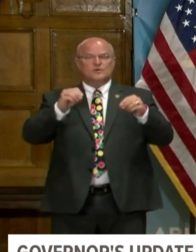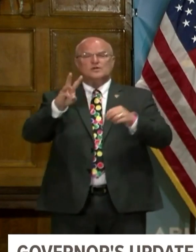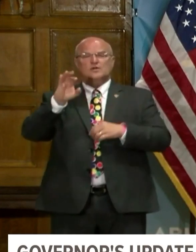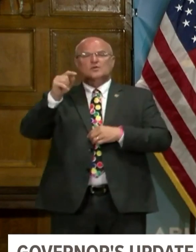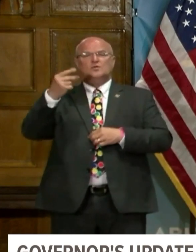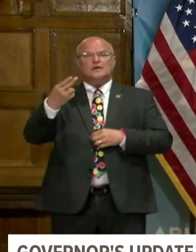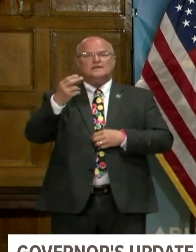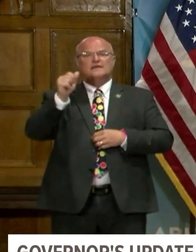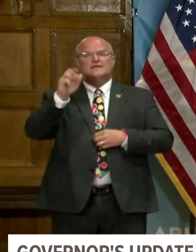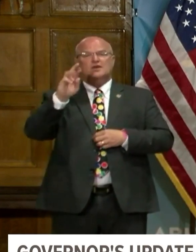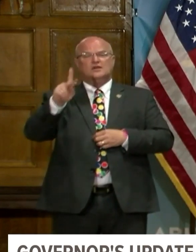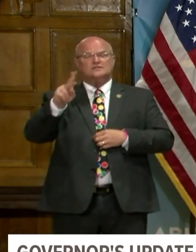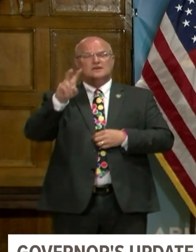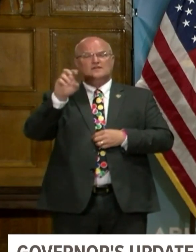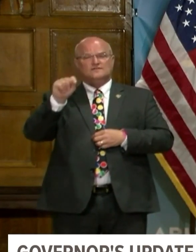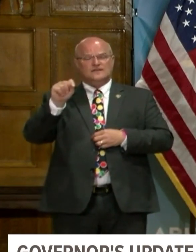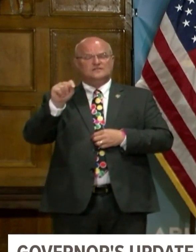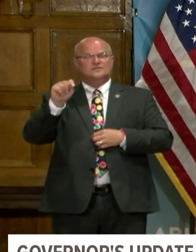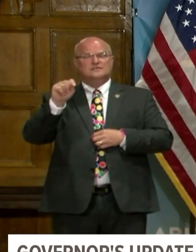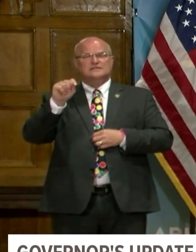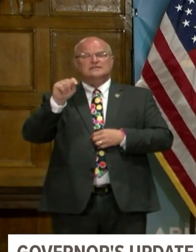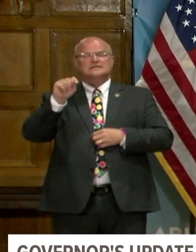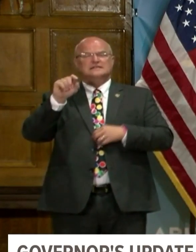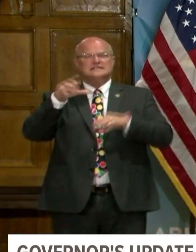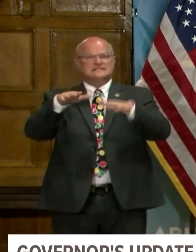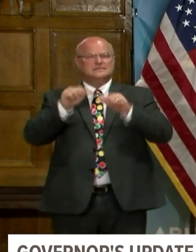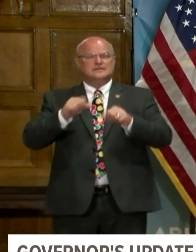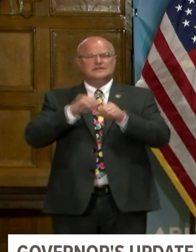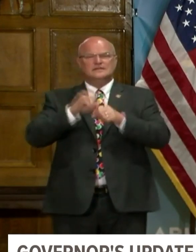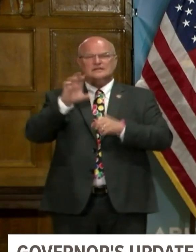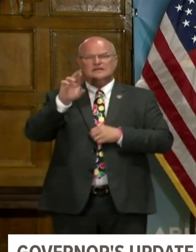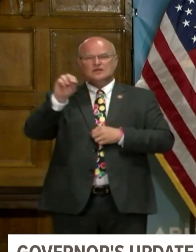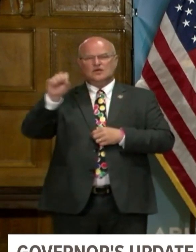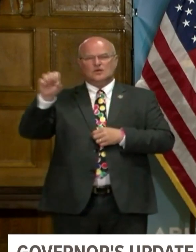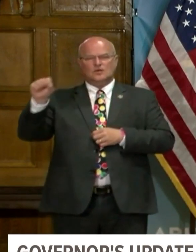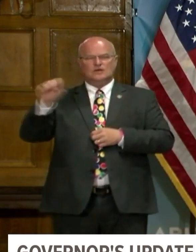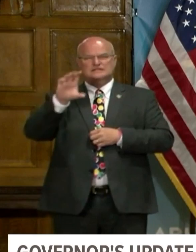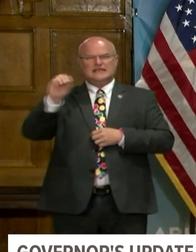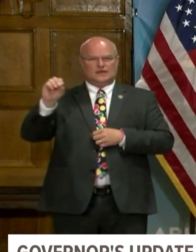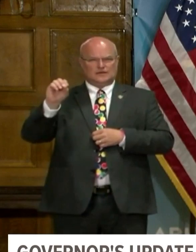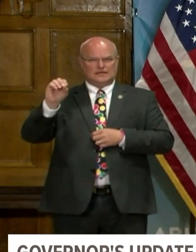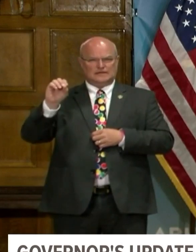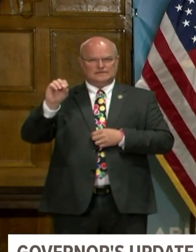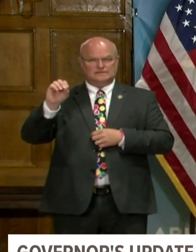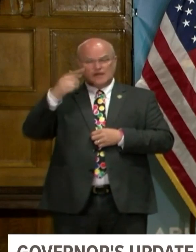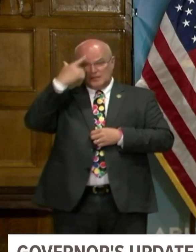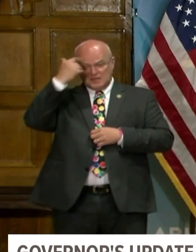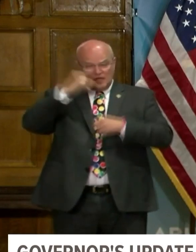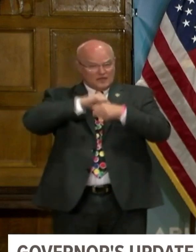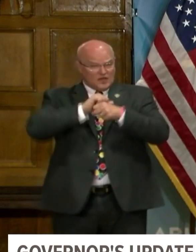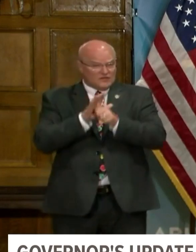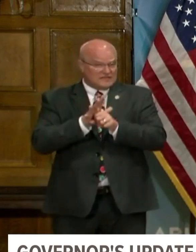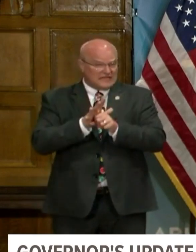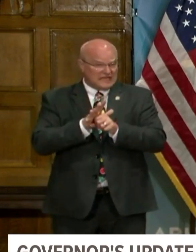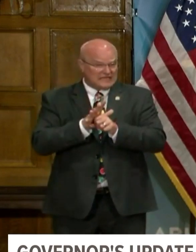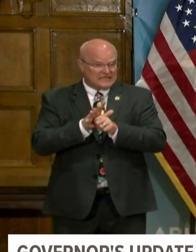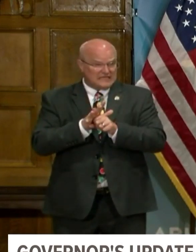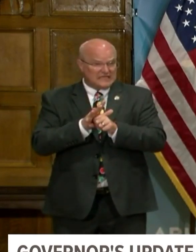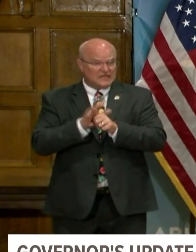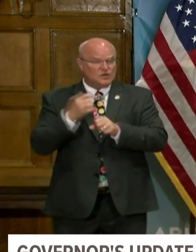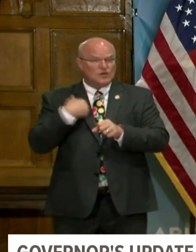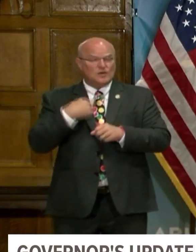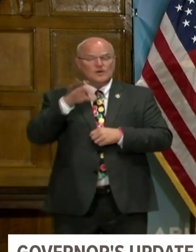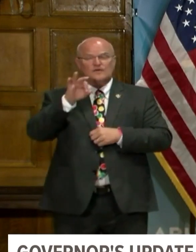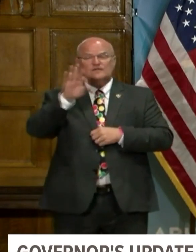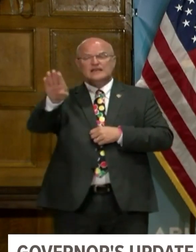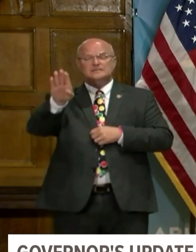wreath at the Arkansas Veterans Cemetery at Bird Eye at Cross County. Due to the COVID-19, we will